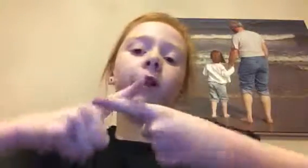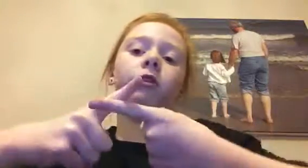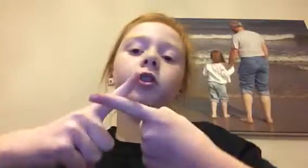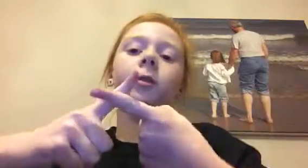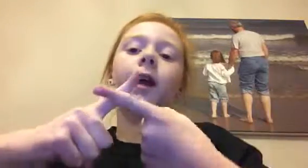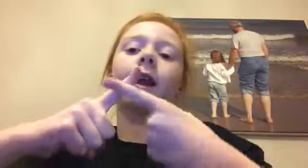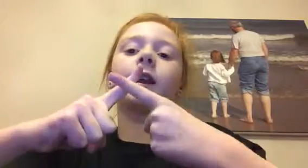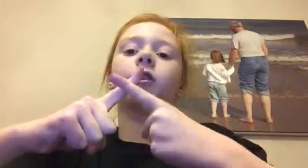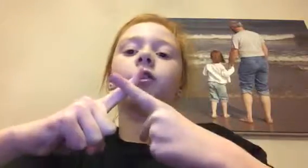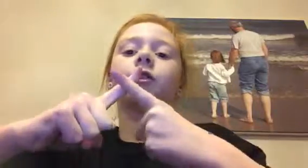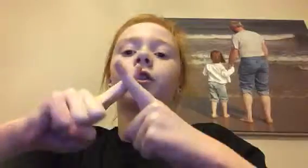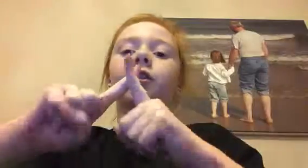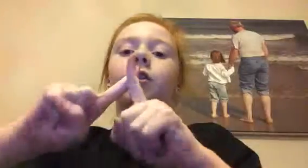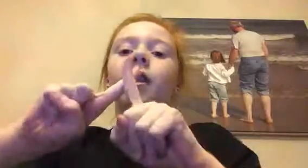finger on top again and you're just gonna do